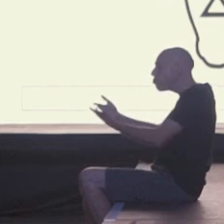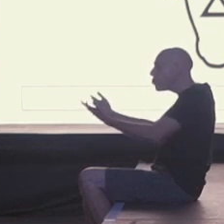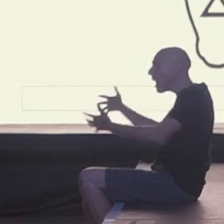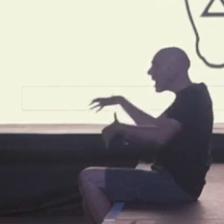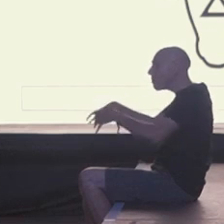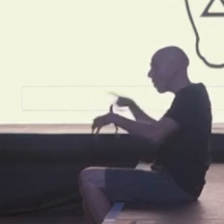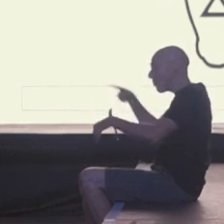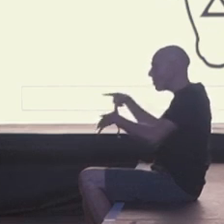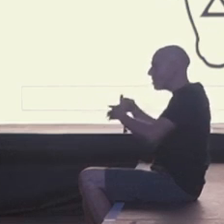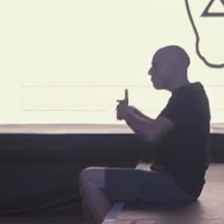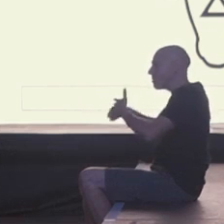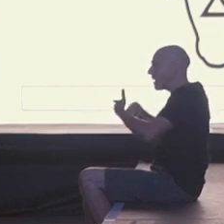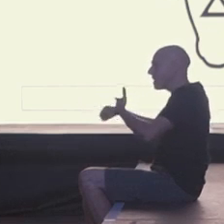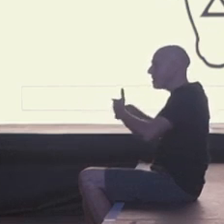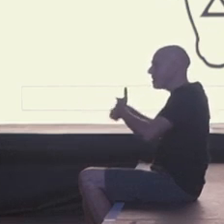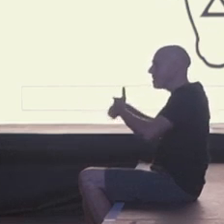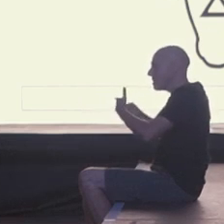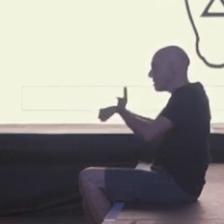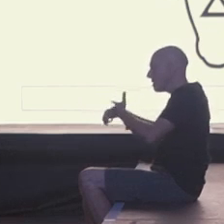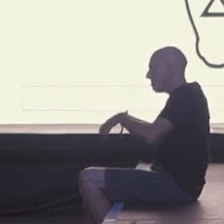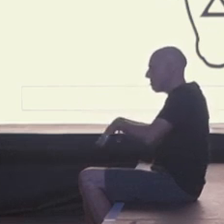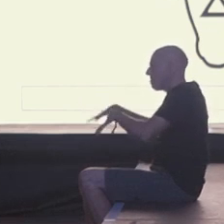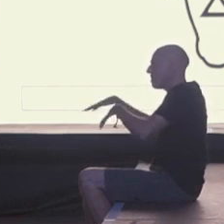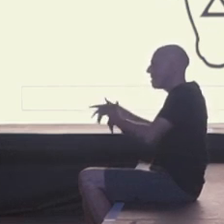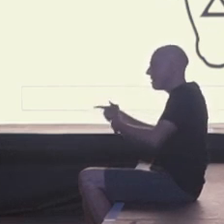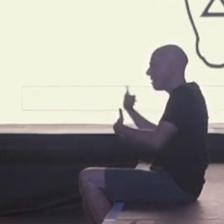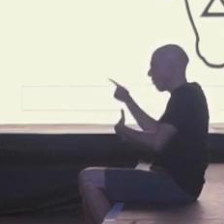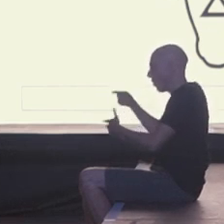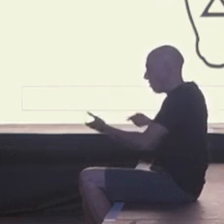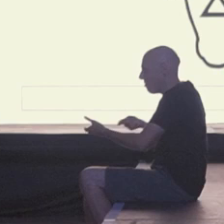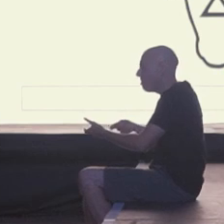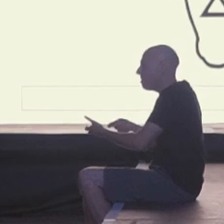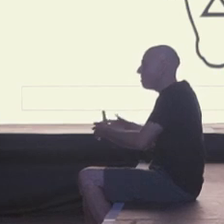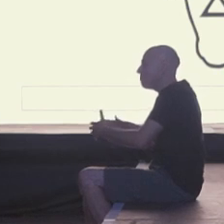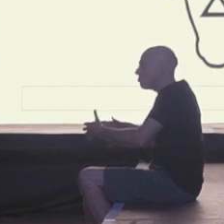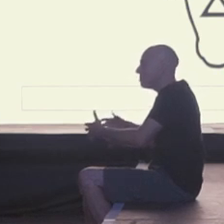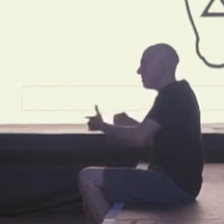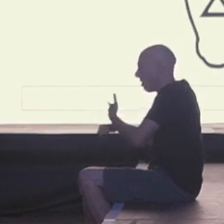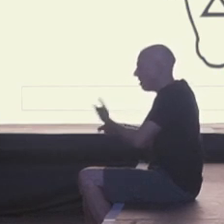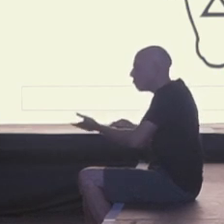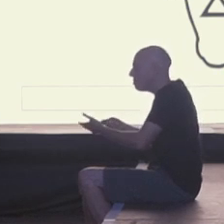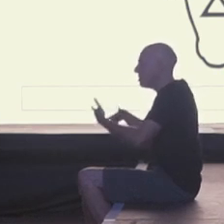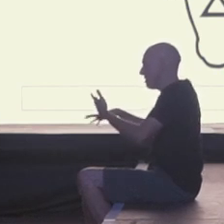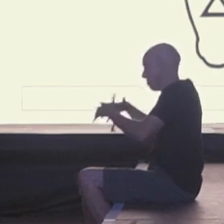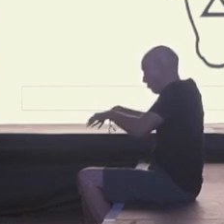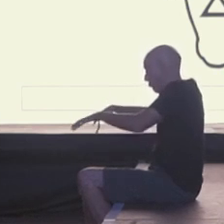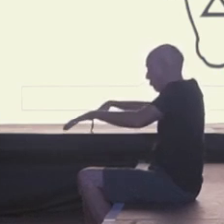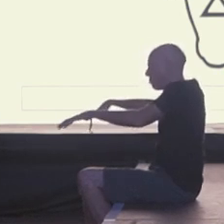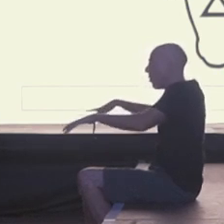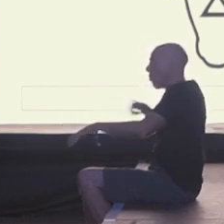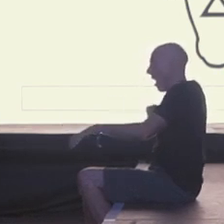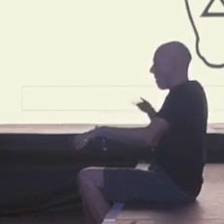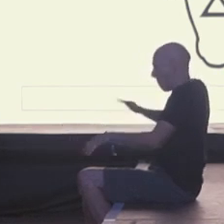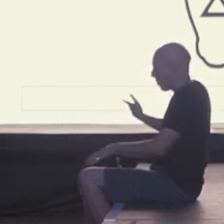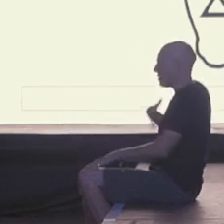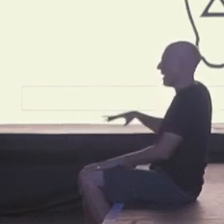because we breed them, you know, like often, like through artificial insemination. We wouldn't continue to have this number of animals, and I guess we'd have